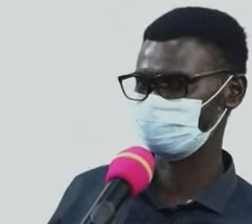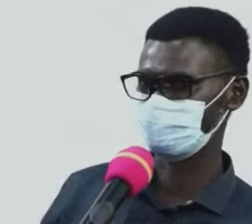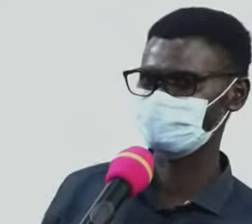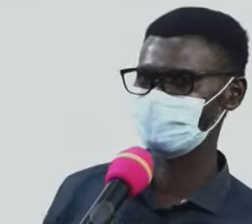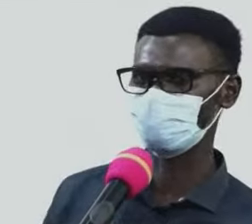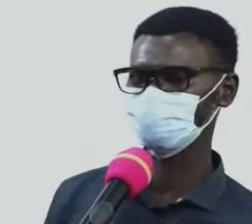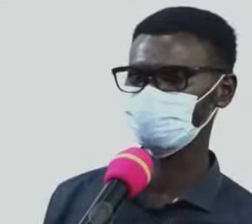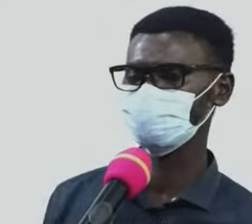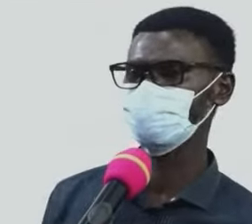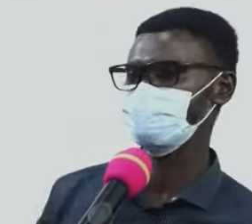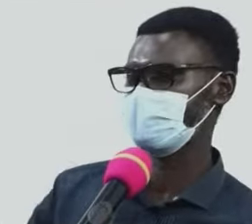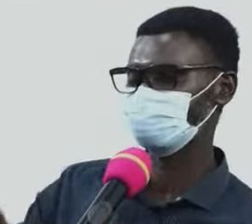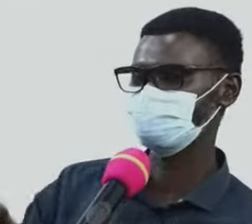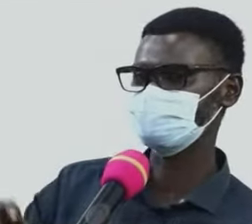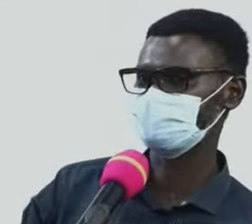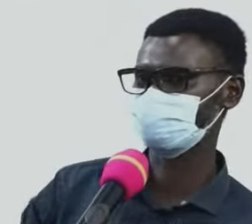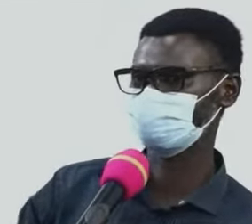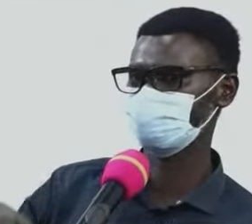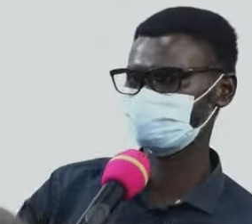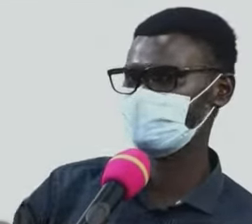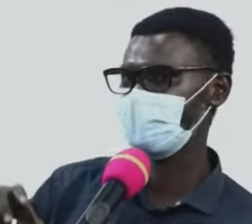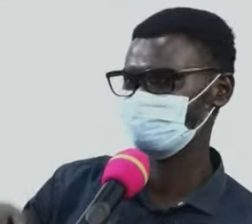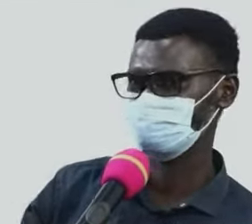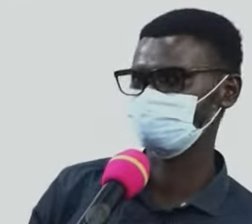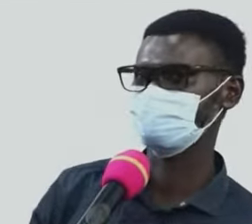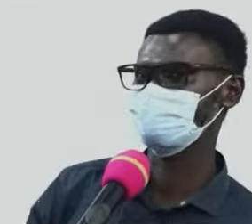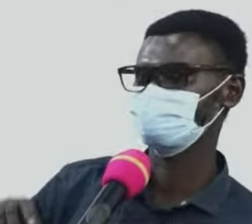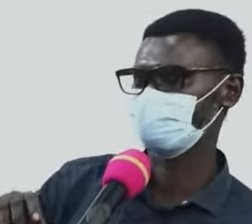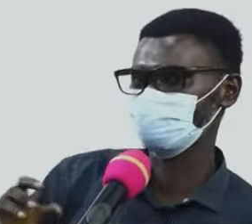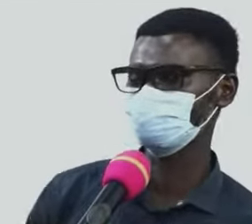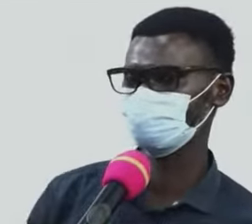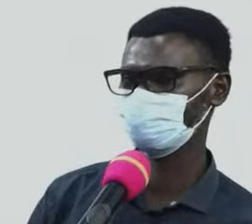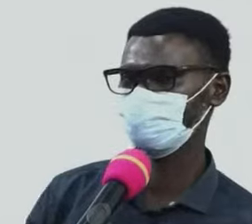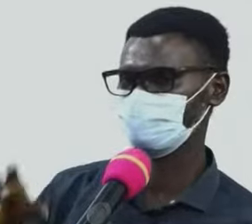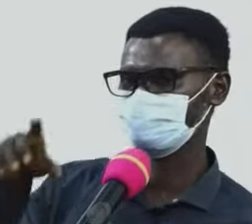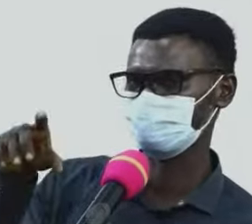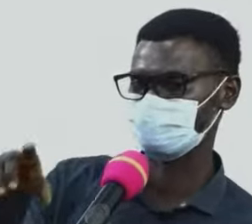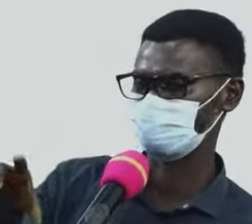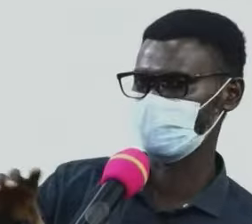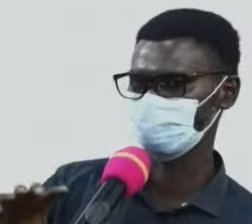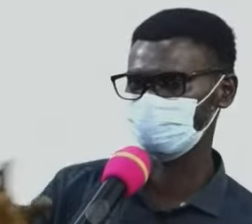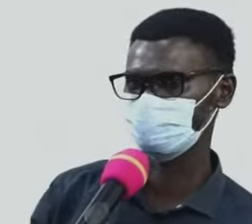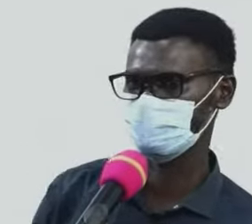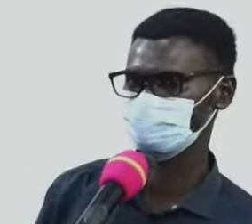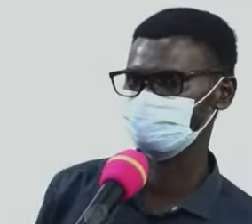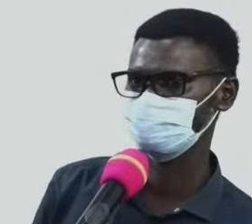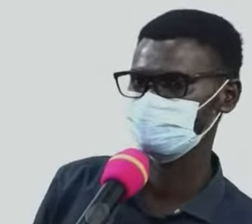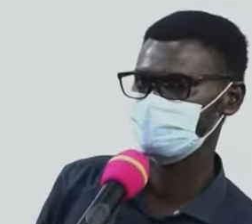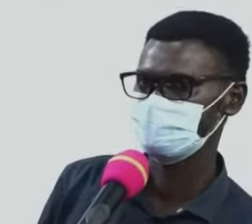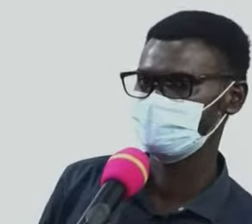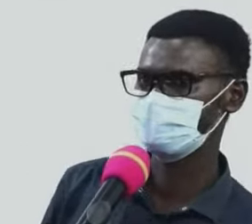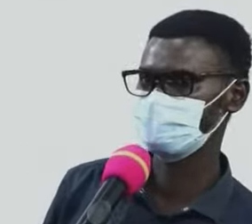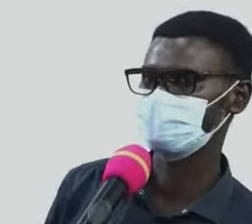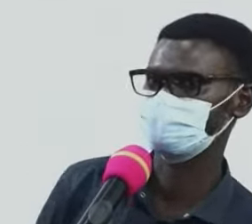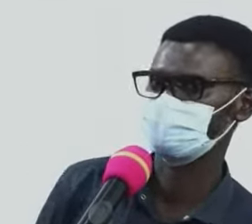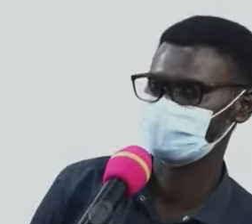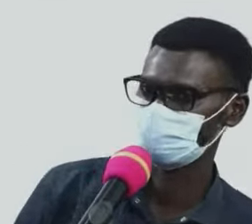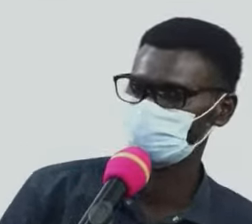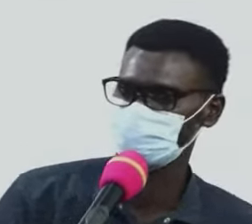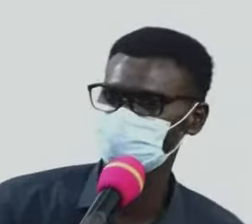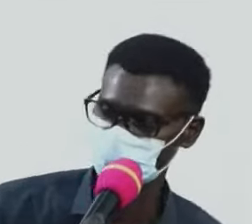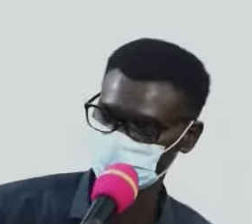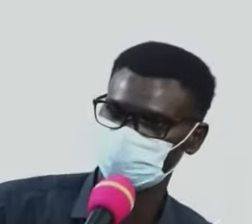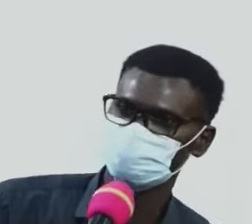Akuse, and the rest. They are also having this kind of water hyacinths. So I want to know what you are doing as